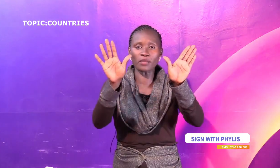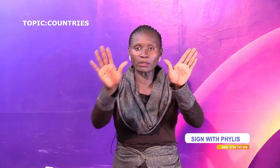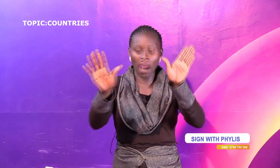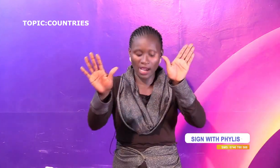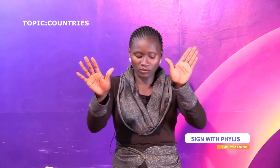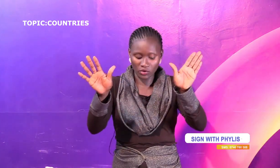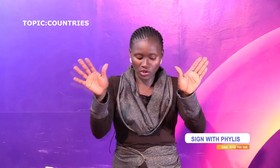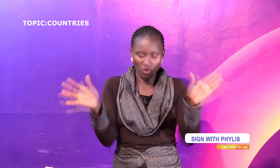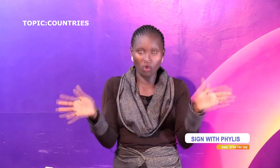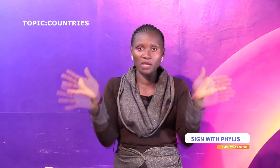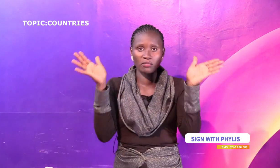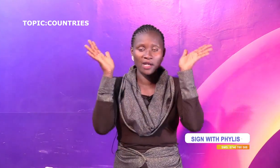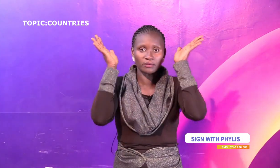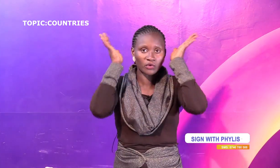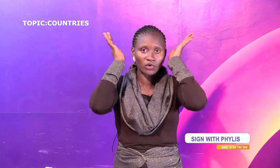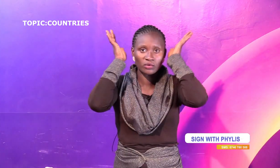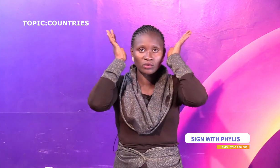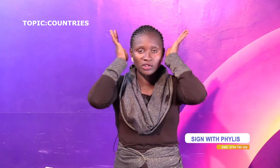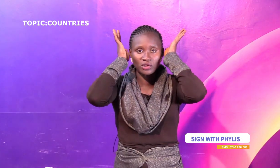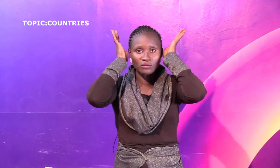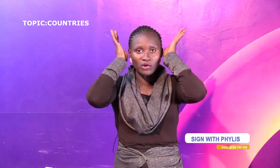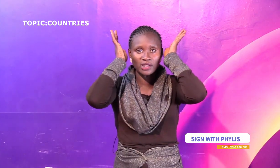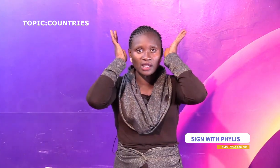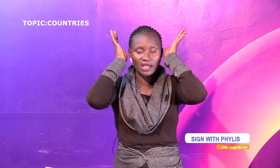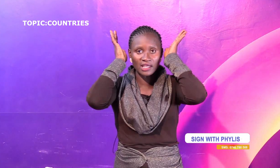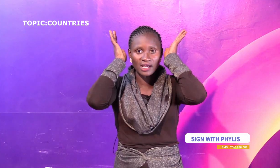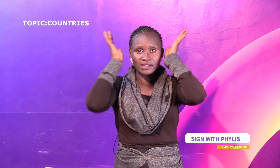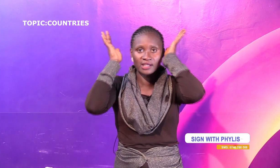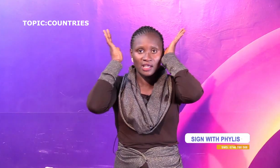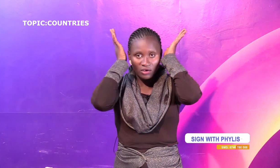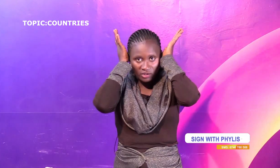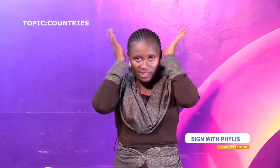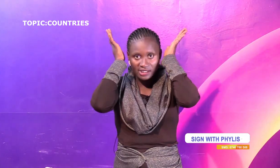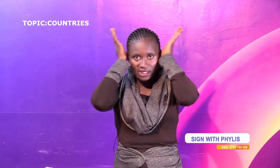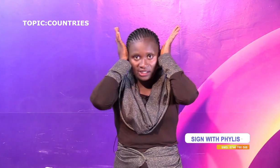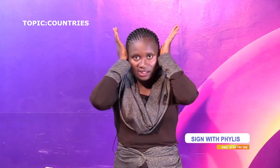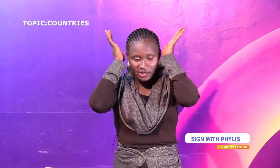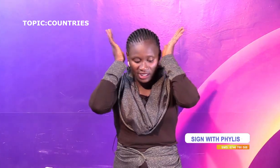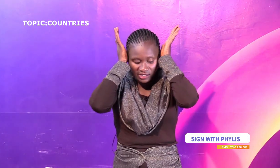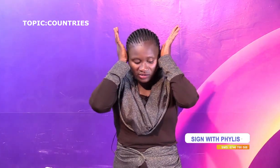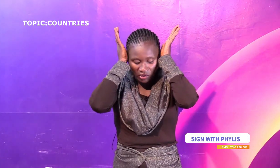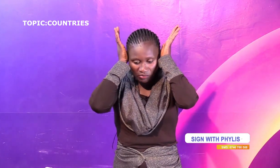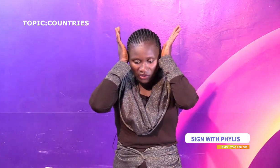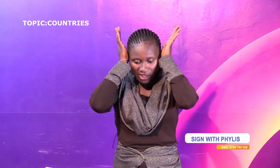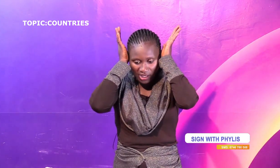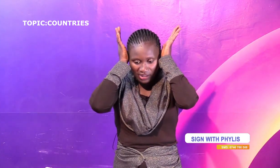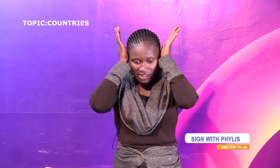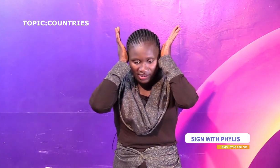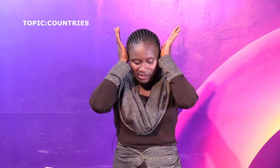palm, or using in both ears. You just touch it on your both ears, and then you